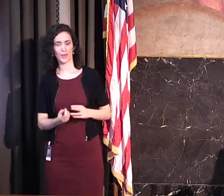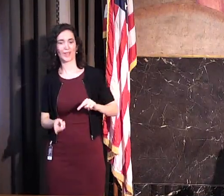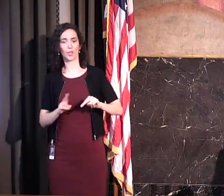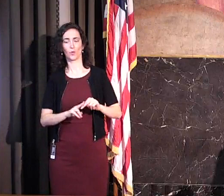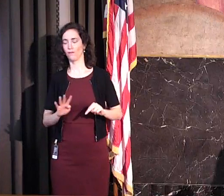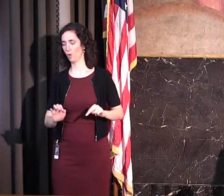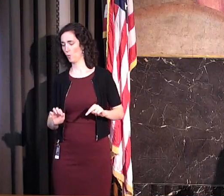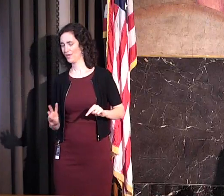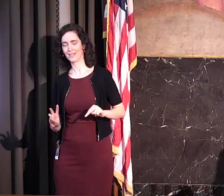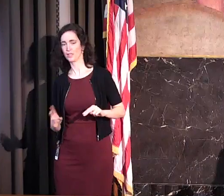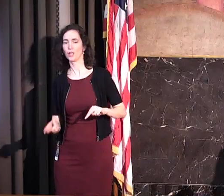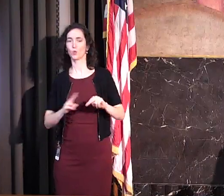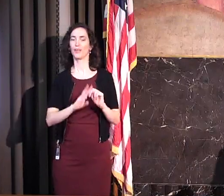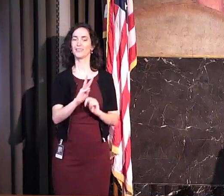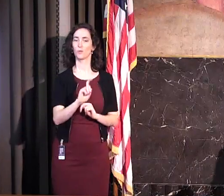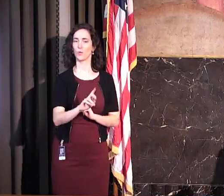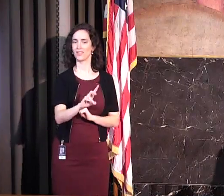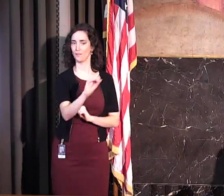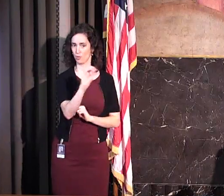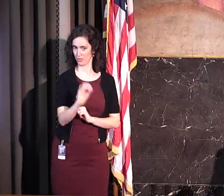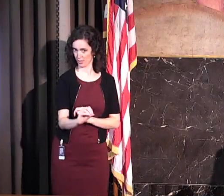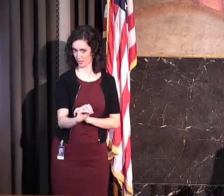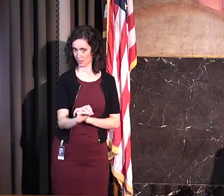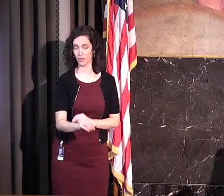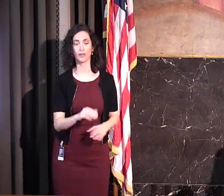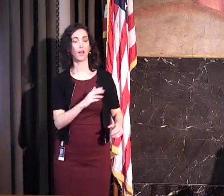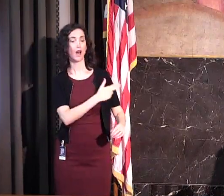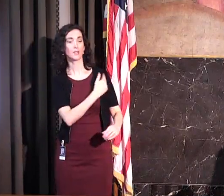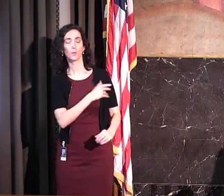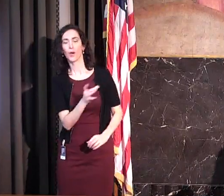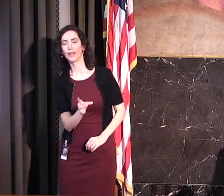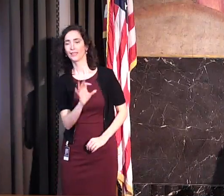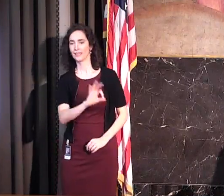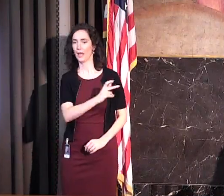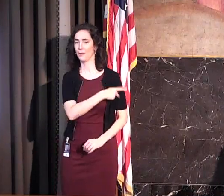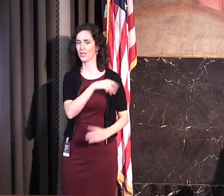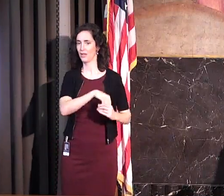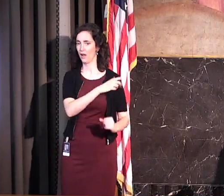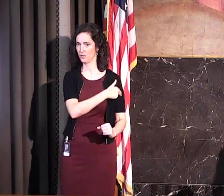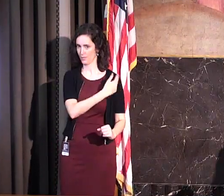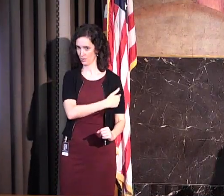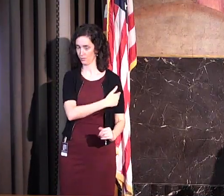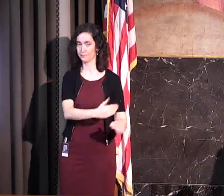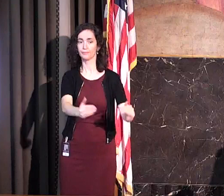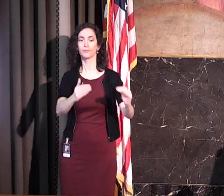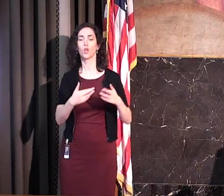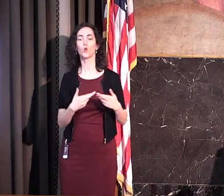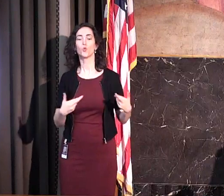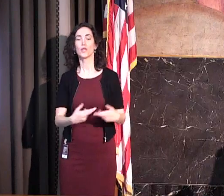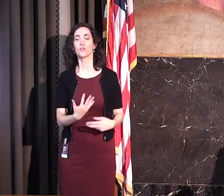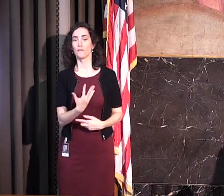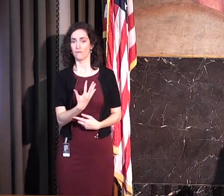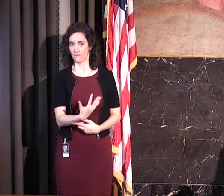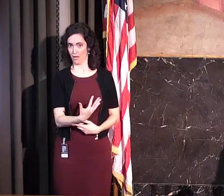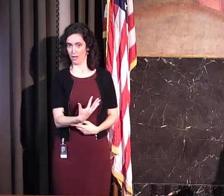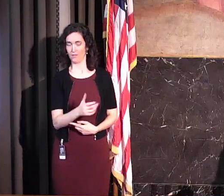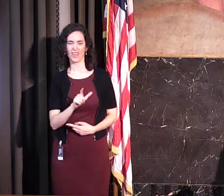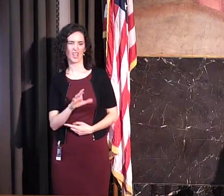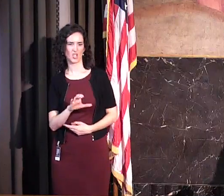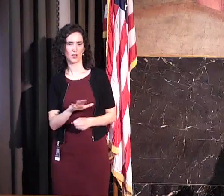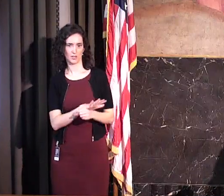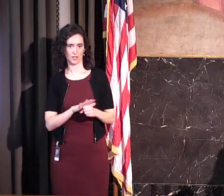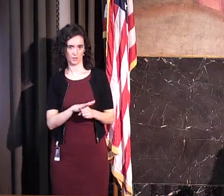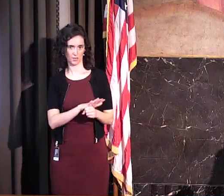to 6.7%, and there are 89 patients currently hospitalized. In Region 5, or the Lake Charles